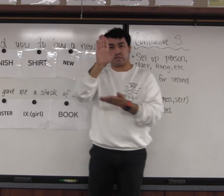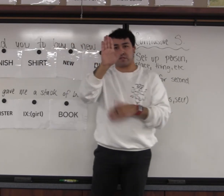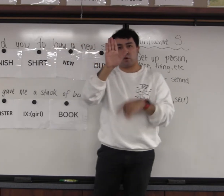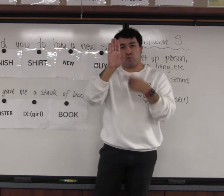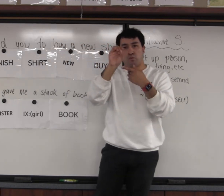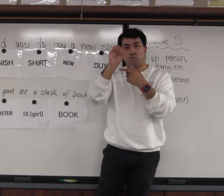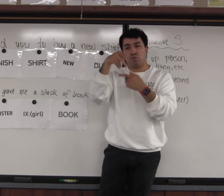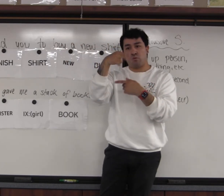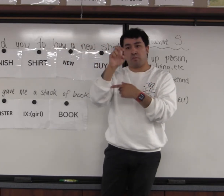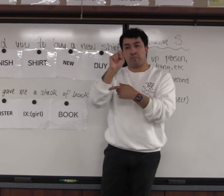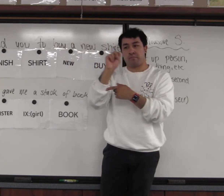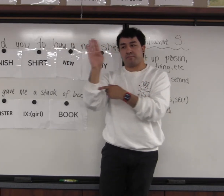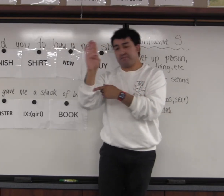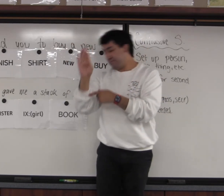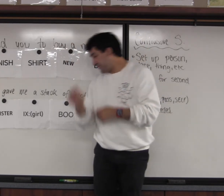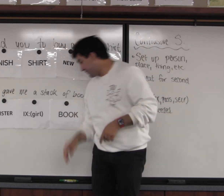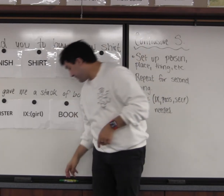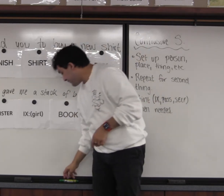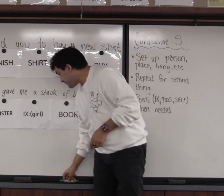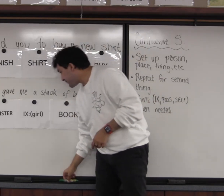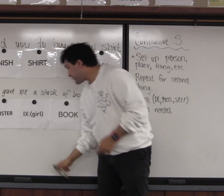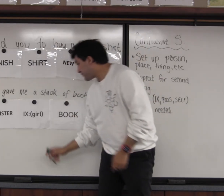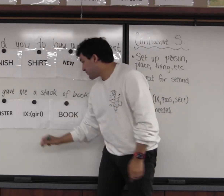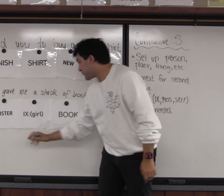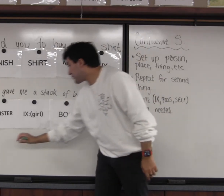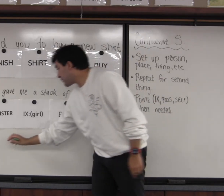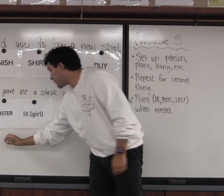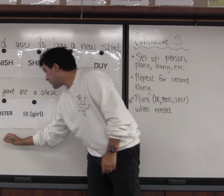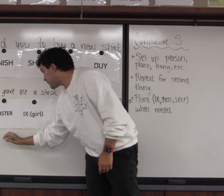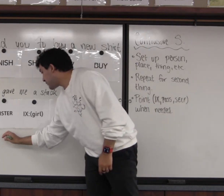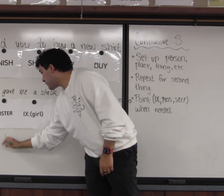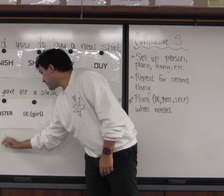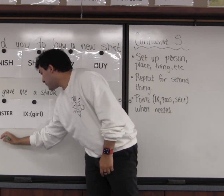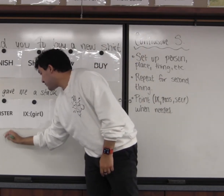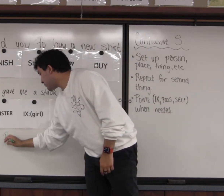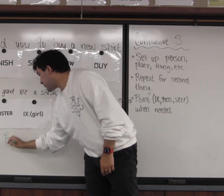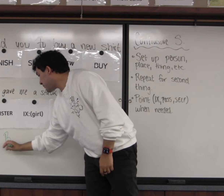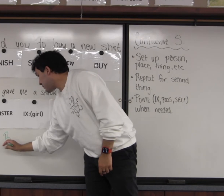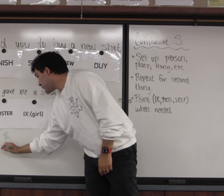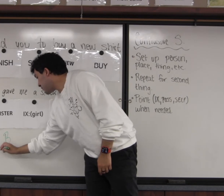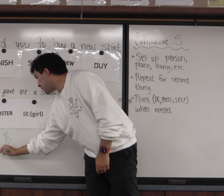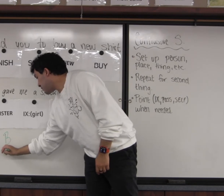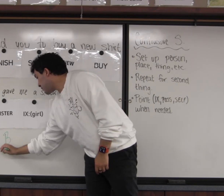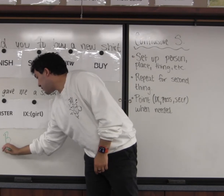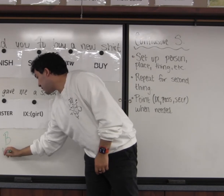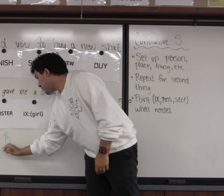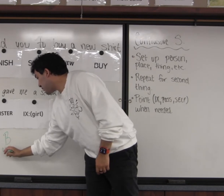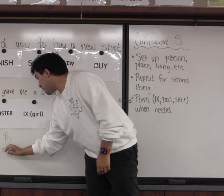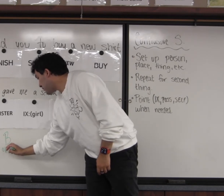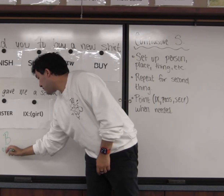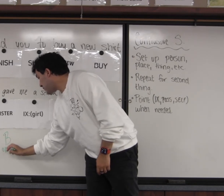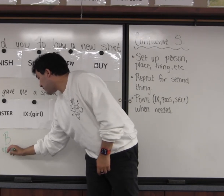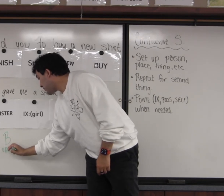And so there are many different hand shapes that you could use, but we're going to use the open B for this situation.